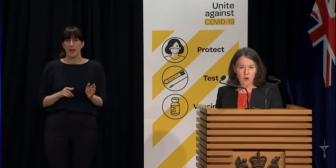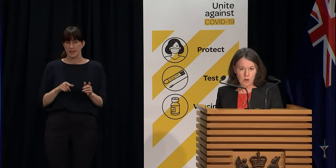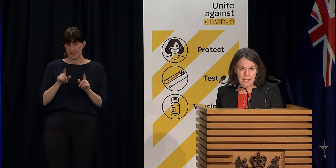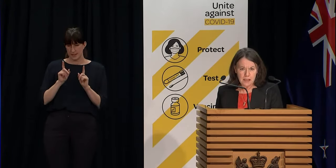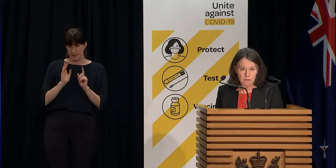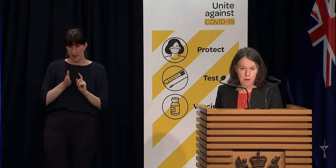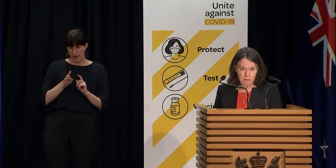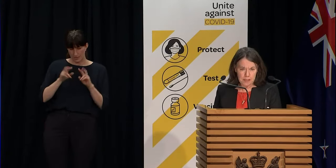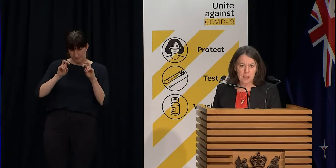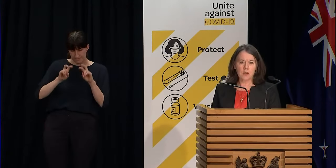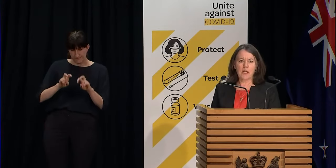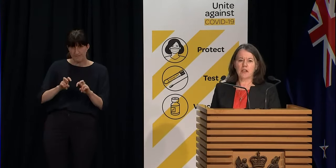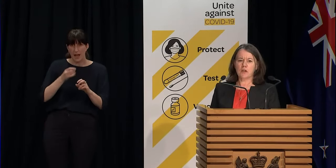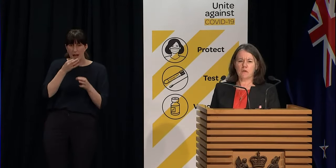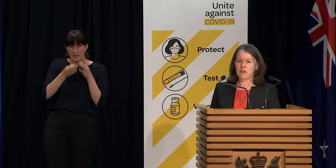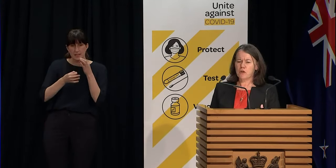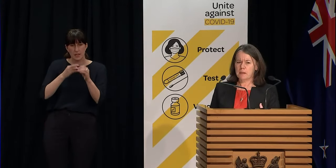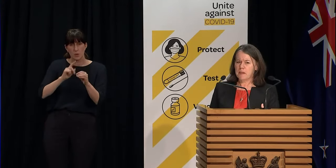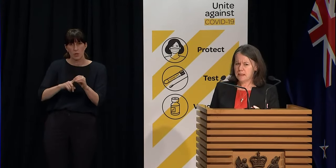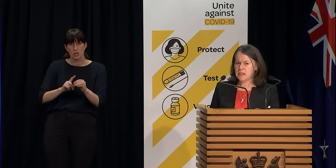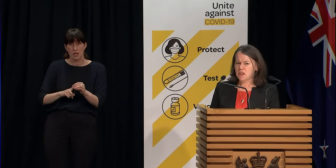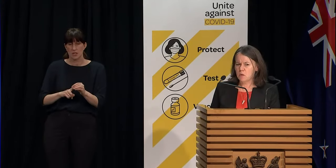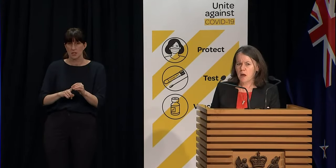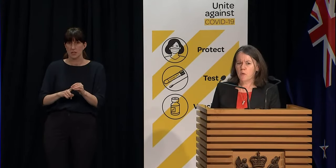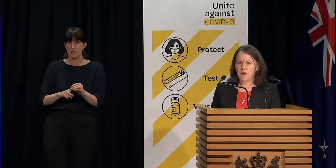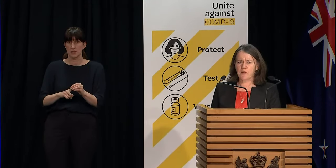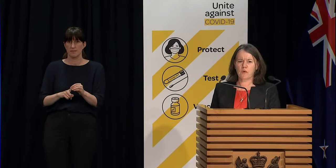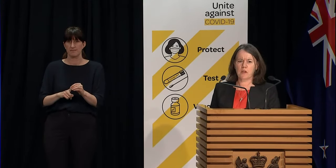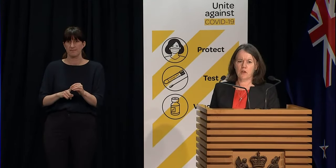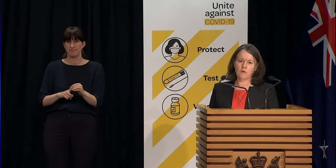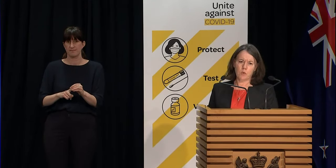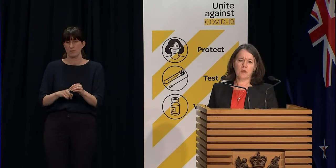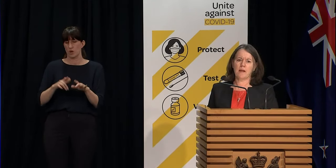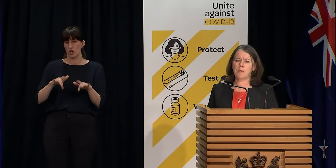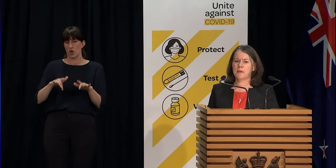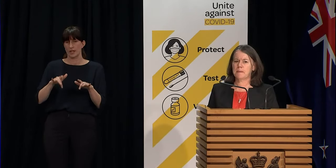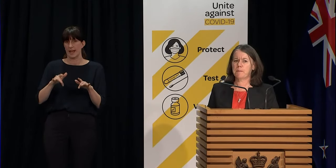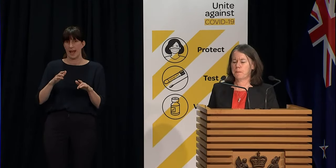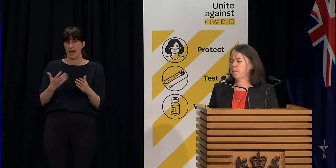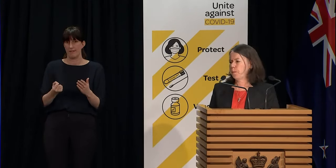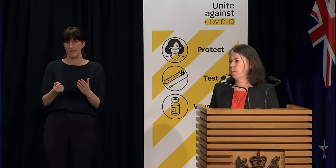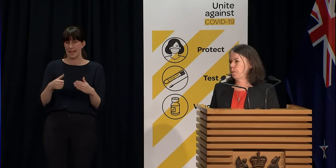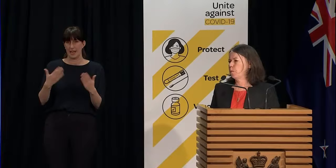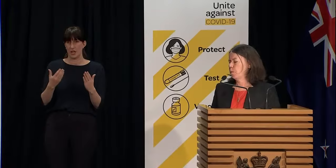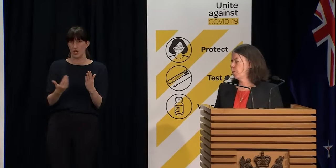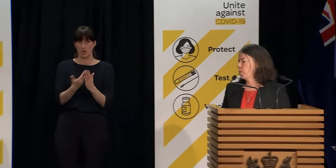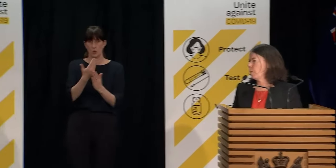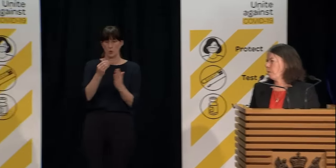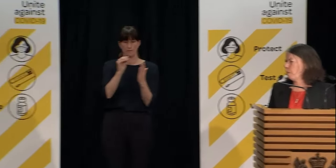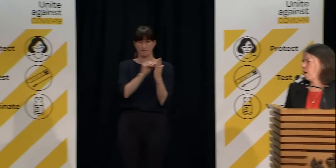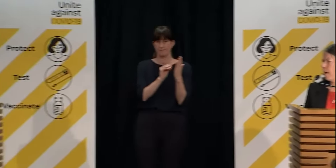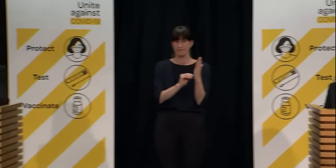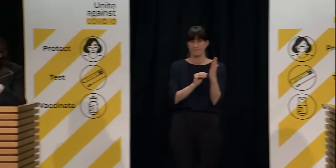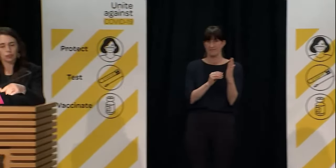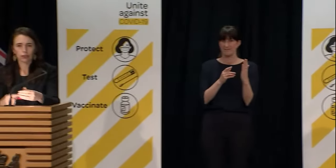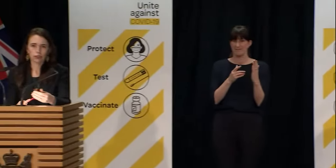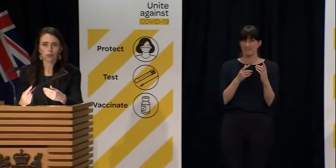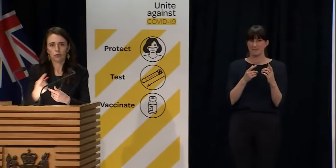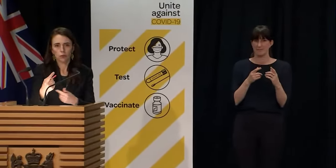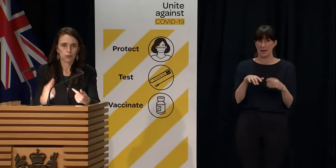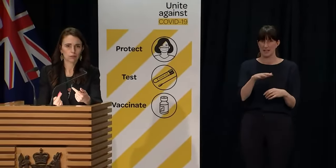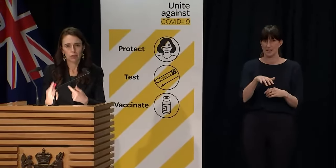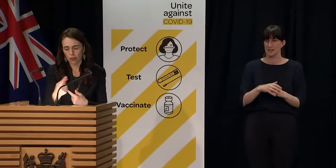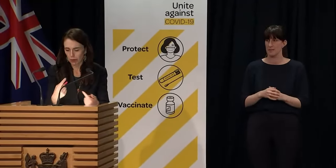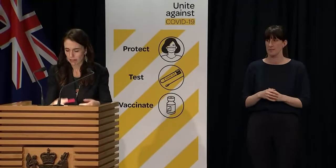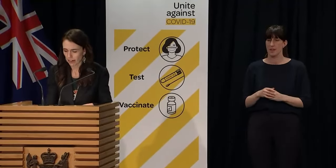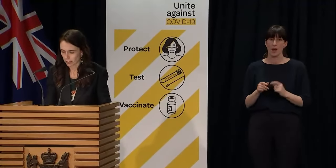So there may not yet have been any locations of interest, but they're still working through the interview with that person. Yep. They were, of course, infected in Auckland, so,